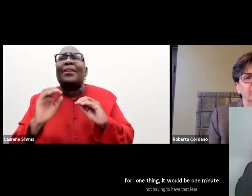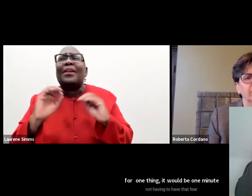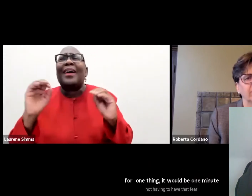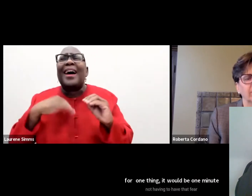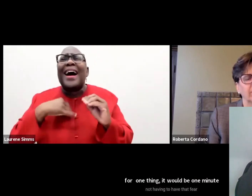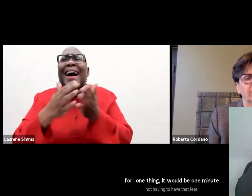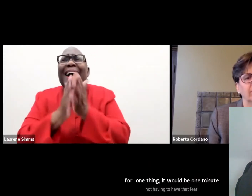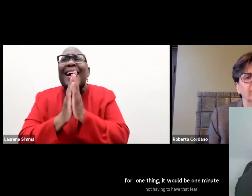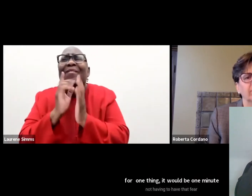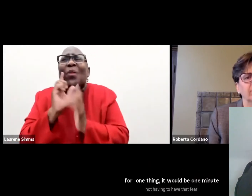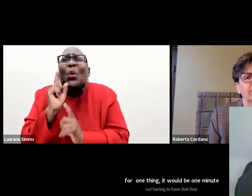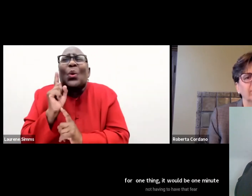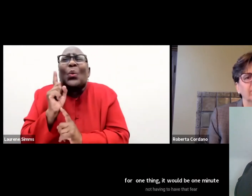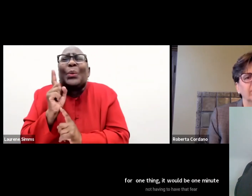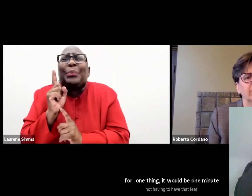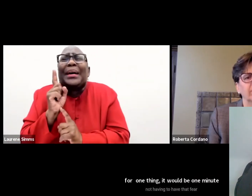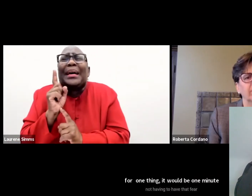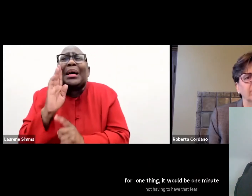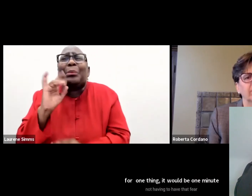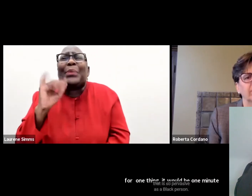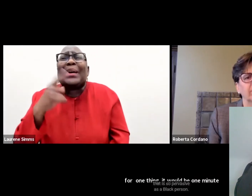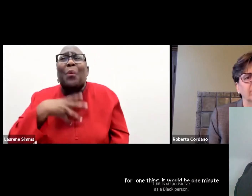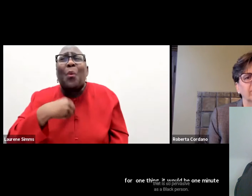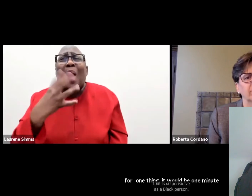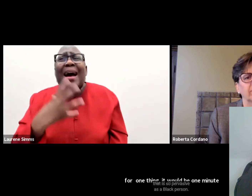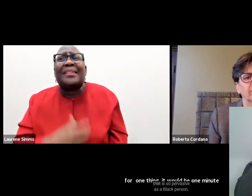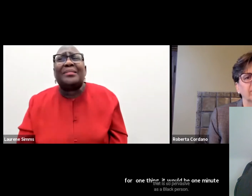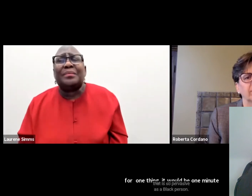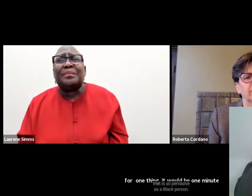when they're walking, not having to have that fear.